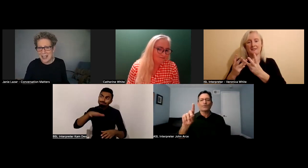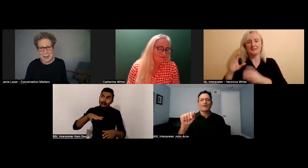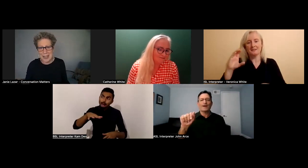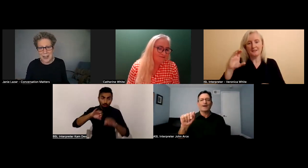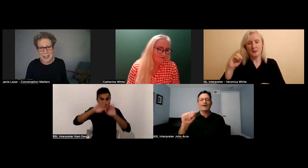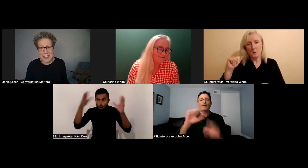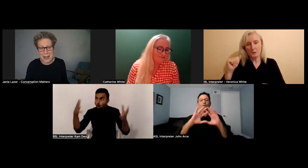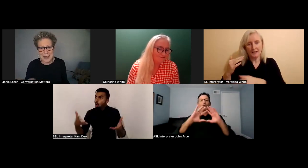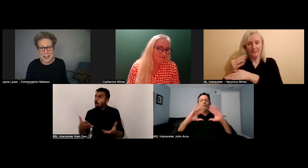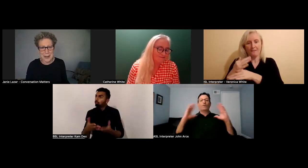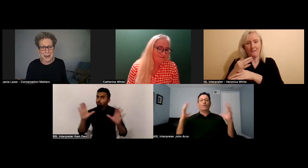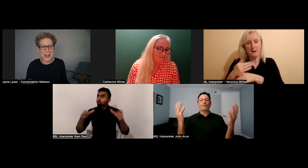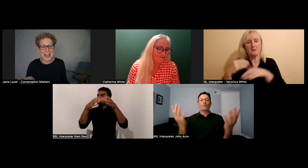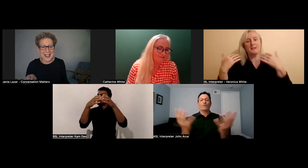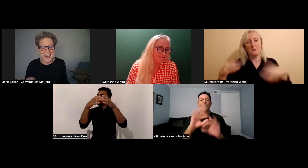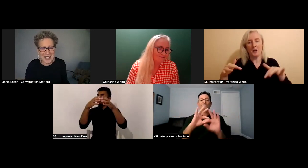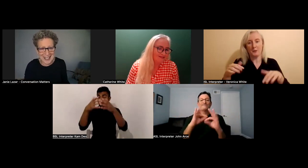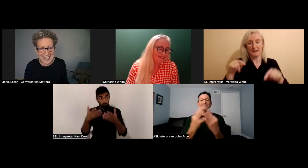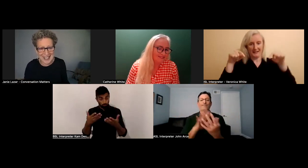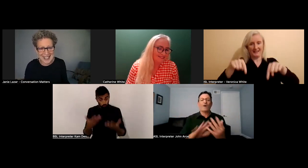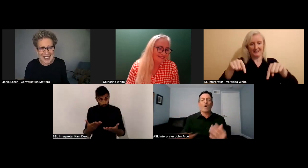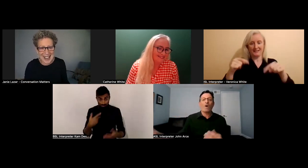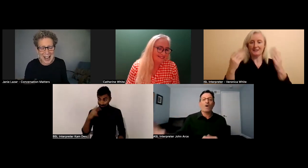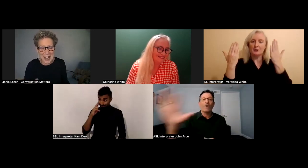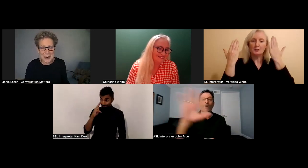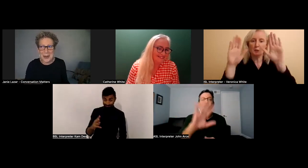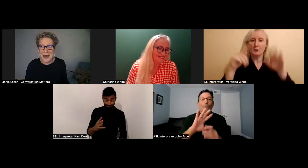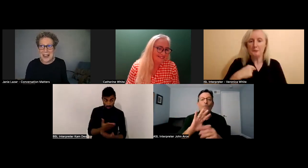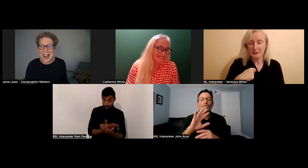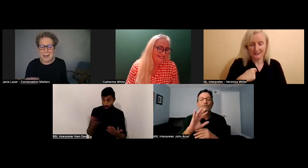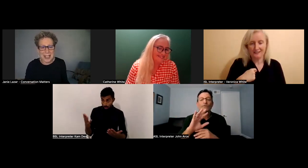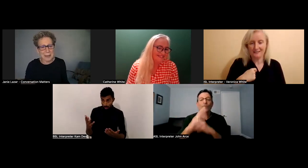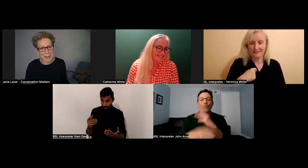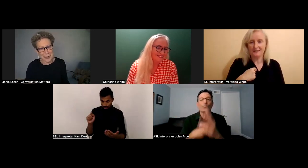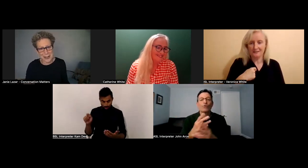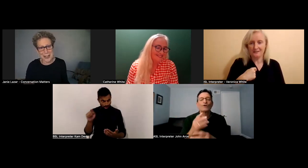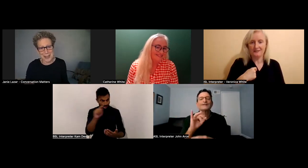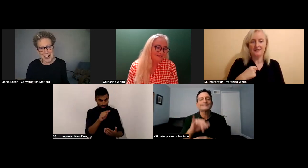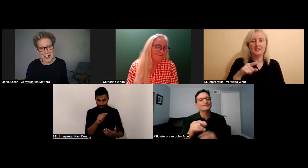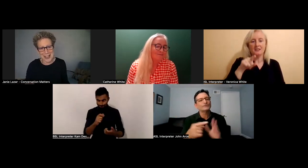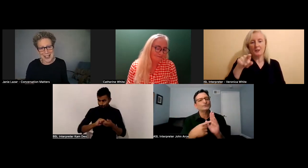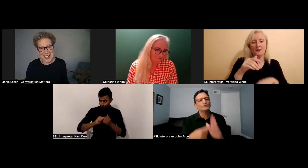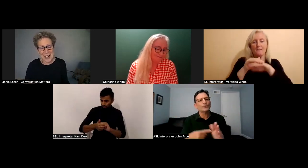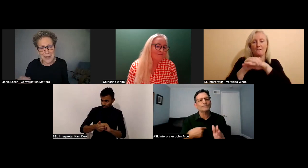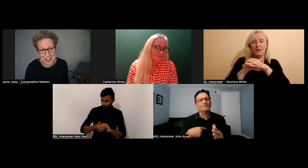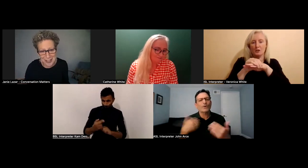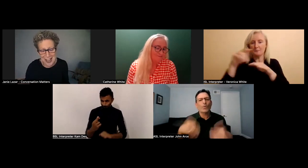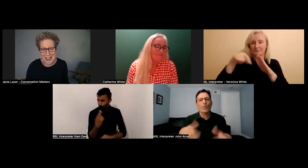really demonstrates to me so clearly how deep those friendships